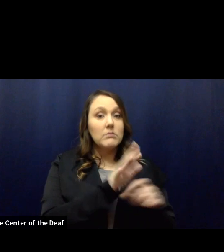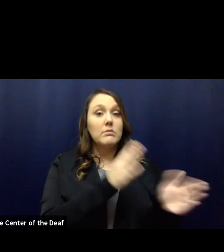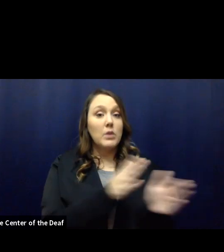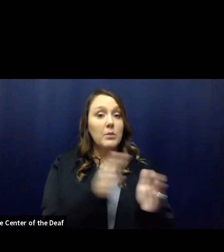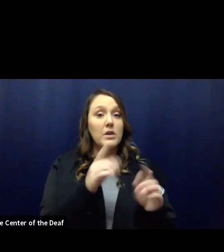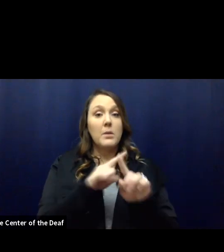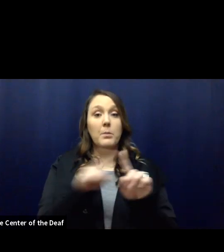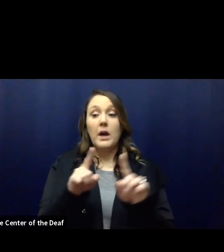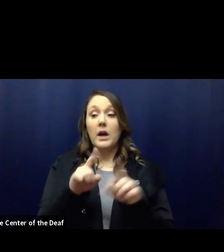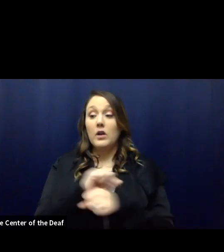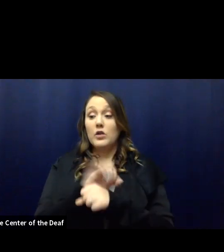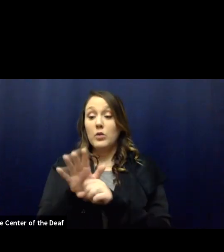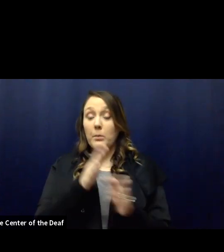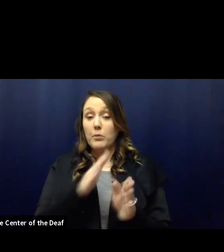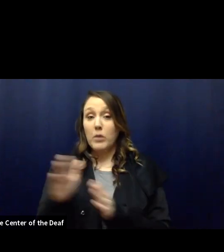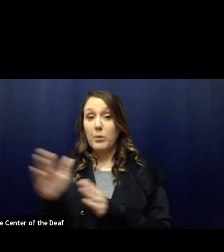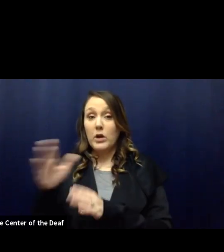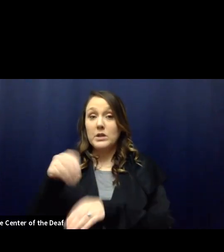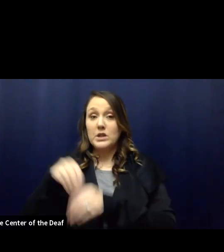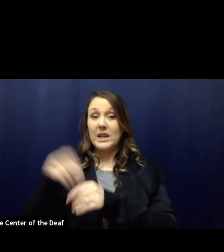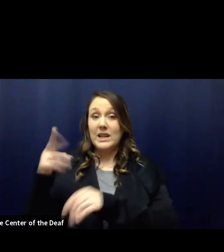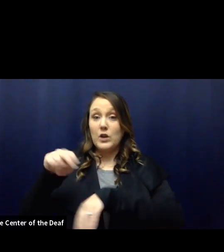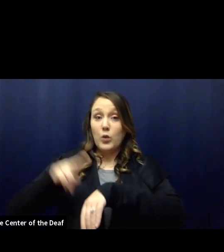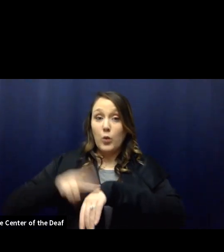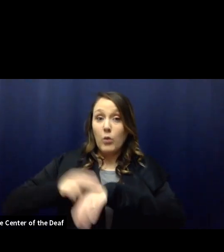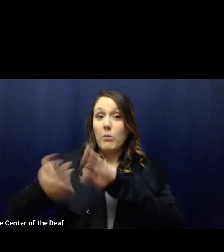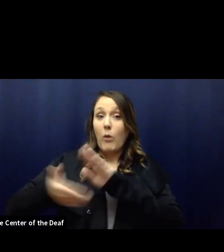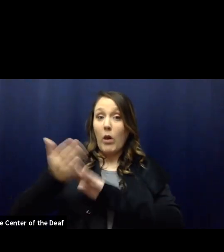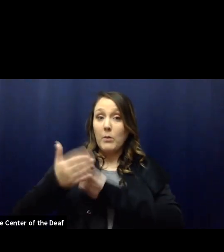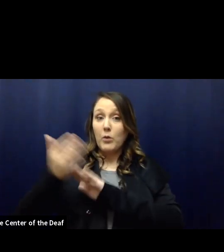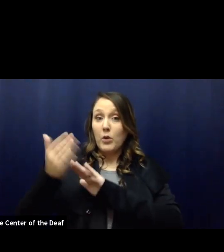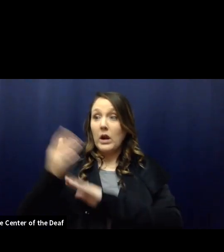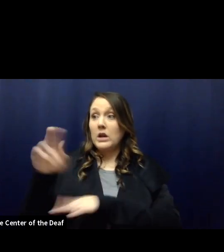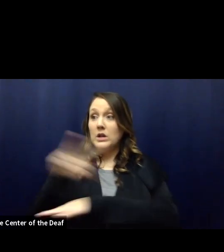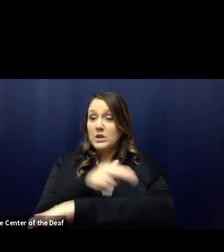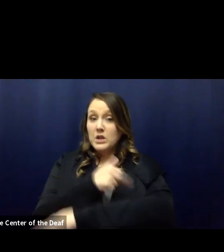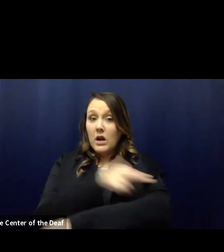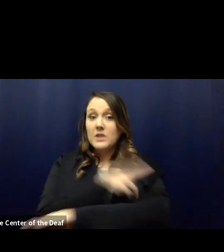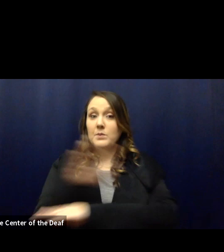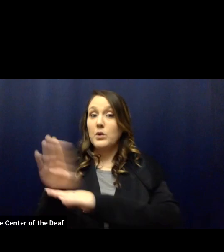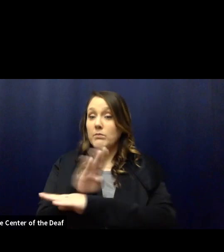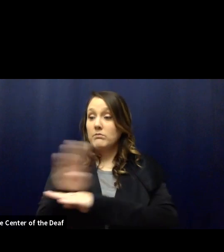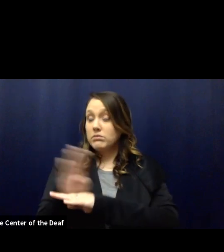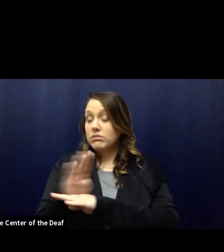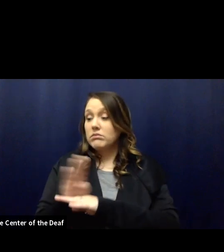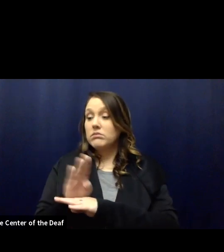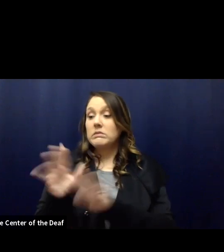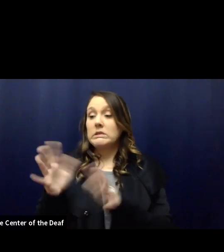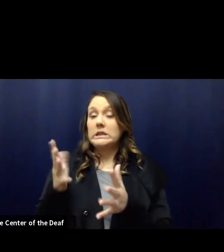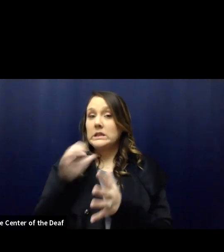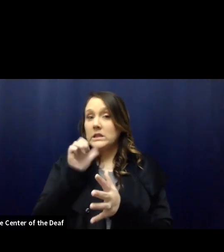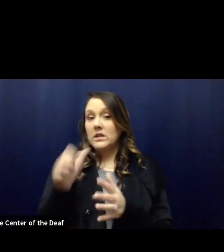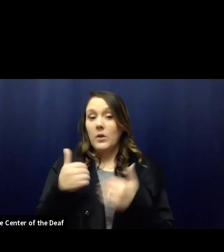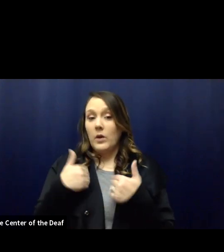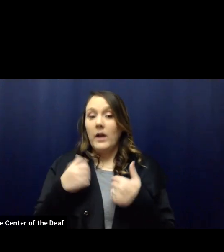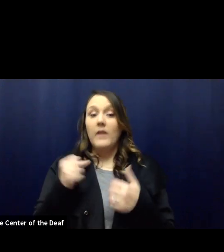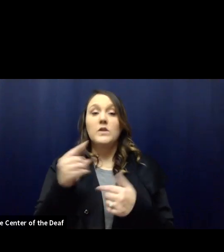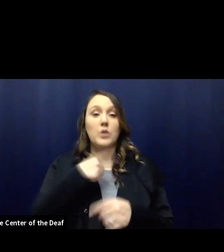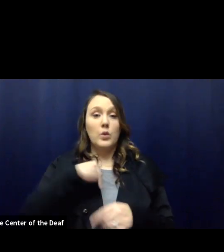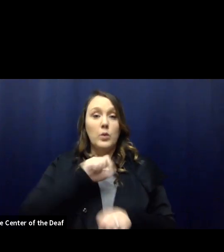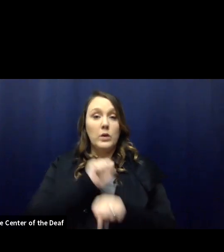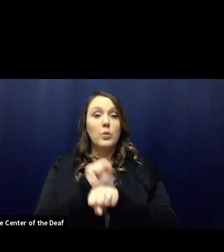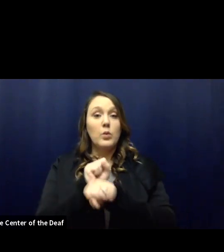COVID preparation in the times of normal operations. So we are working very, very closely with all of our team members to develop a